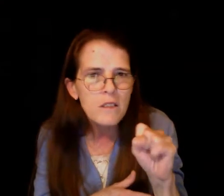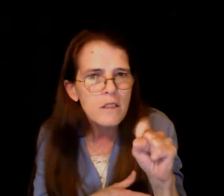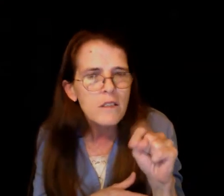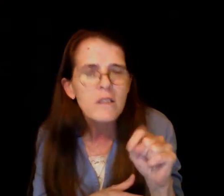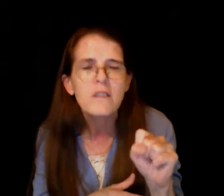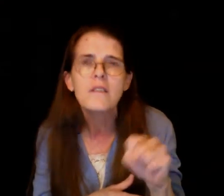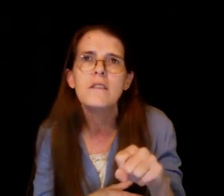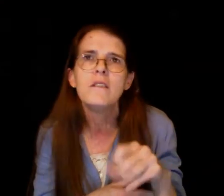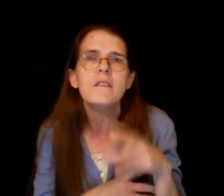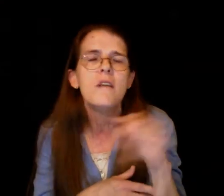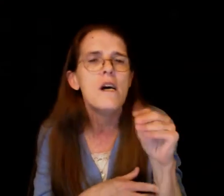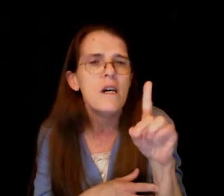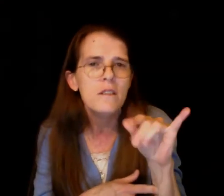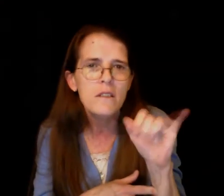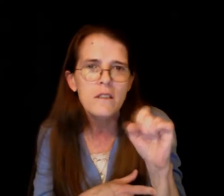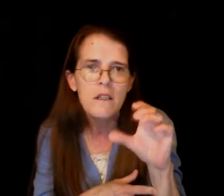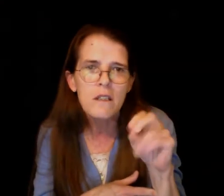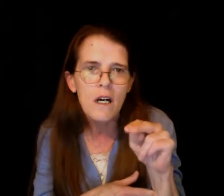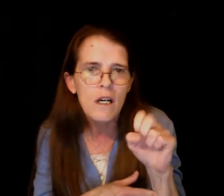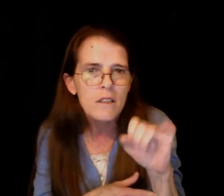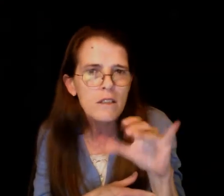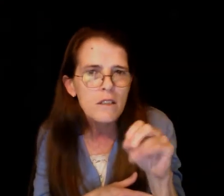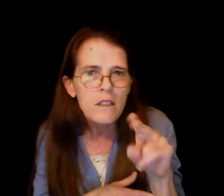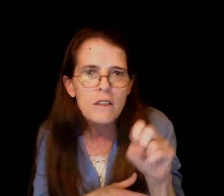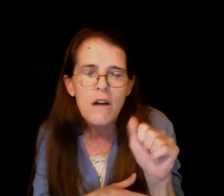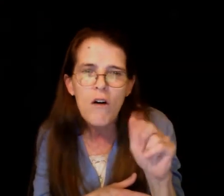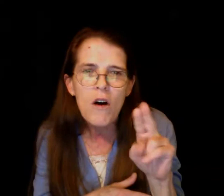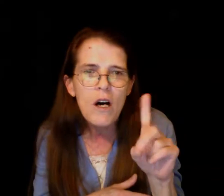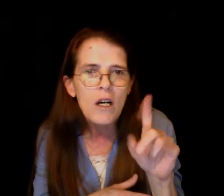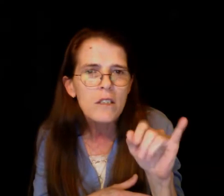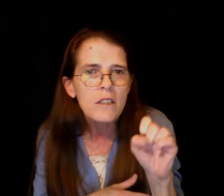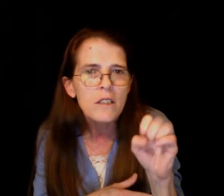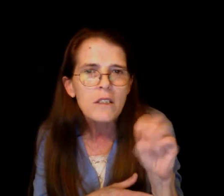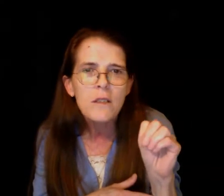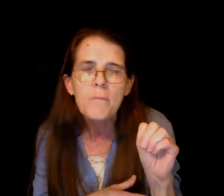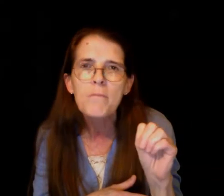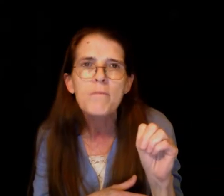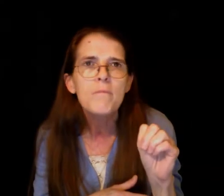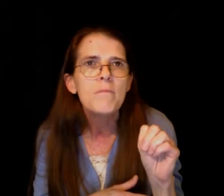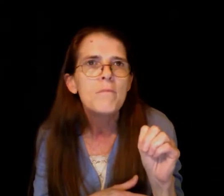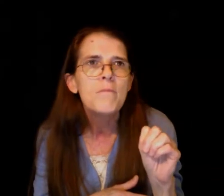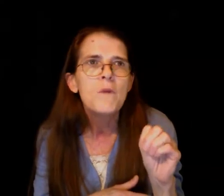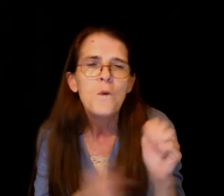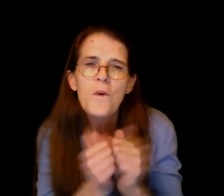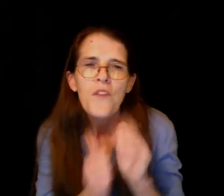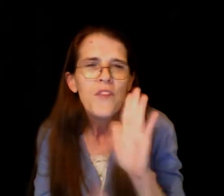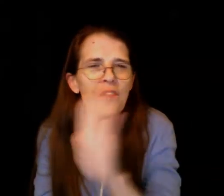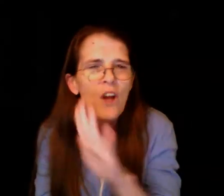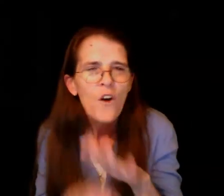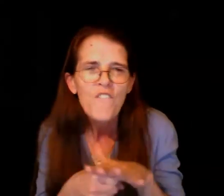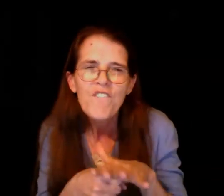just now? Yeah. So stop asking me for more. I'm going to play with the Mario.